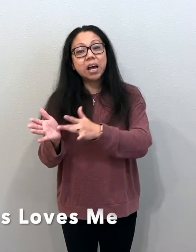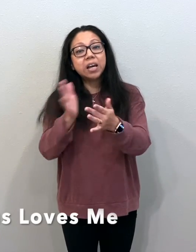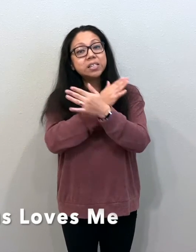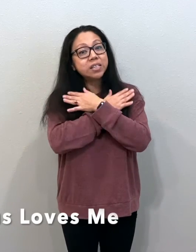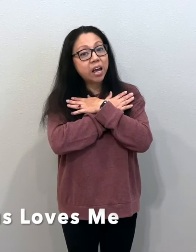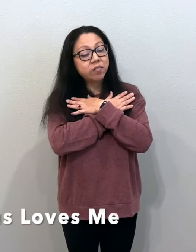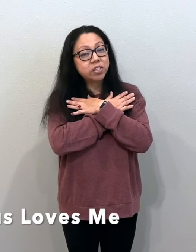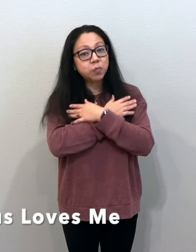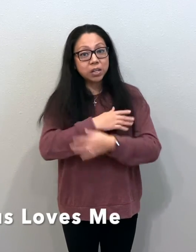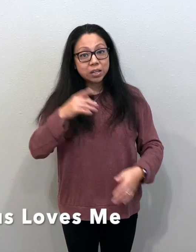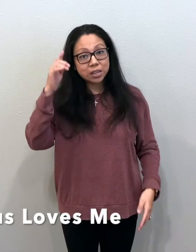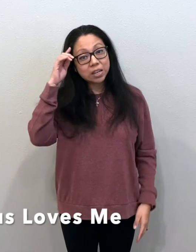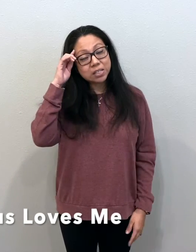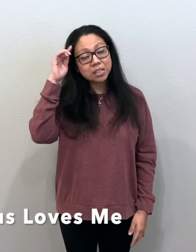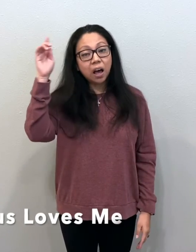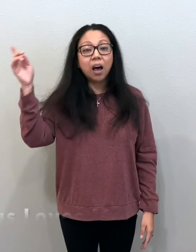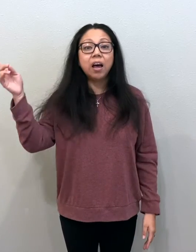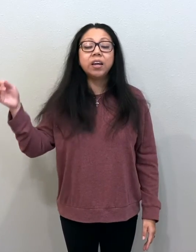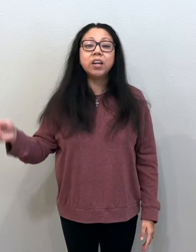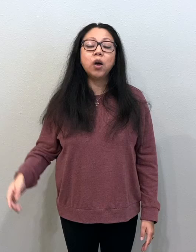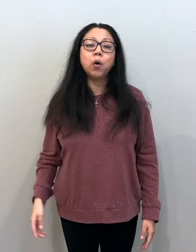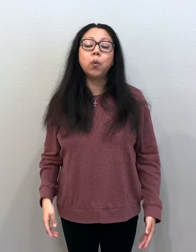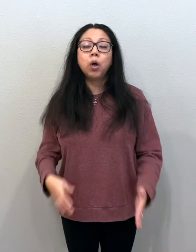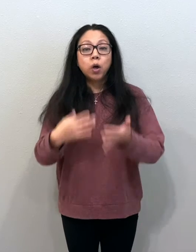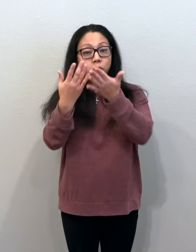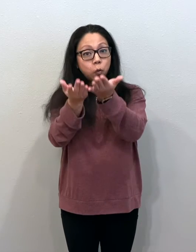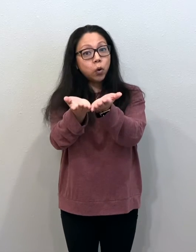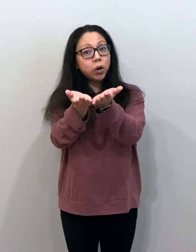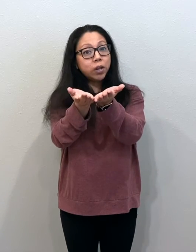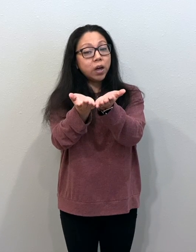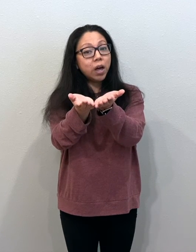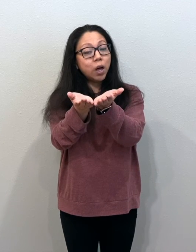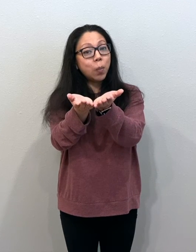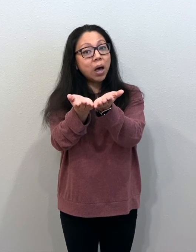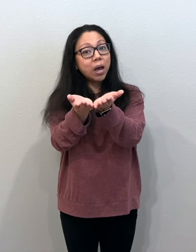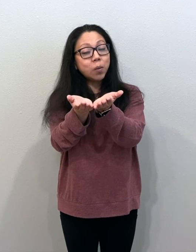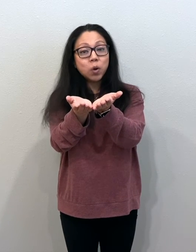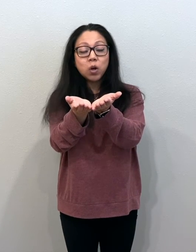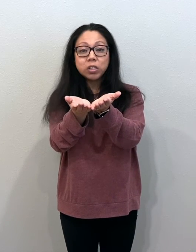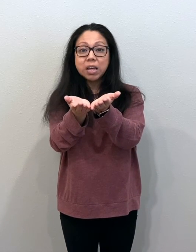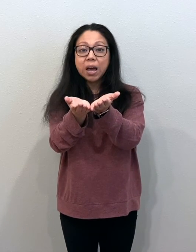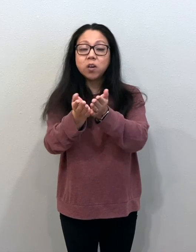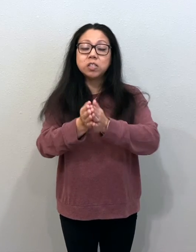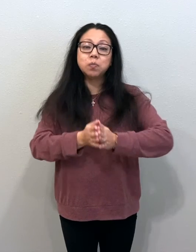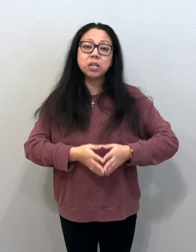Jesus loves me, this I know, for the Bible tells me